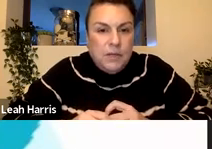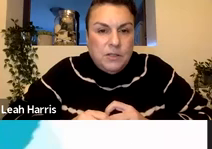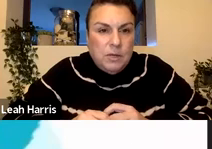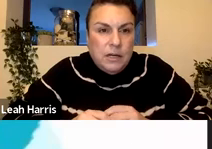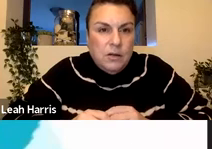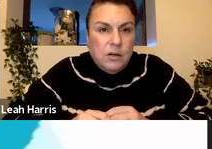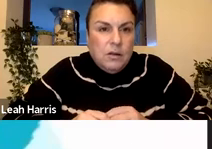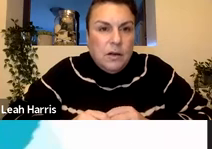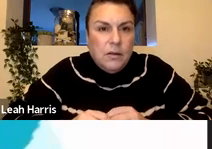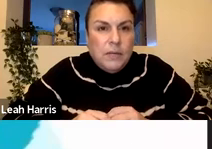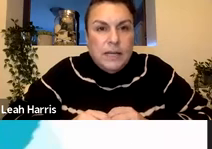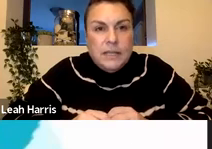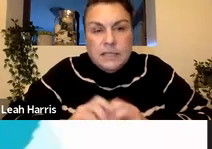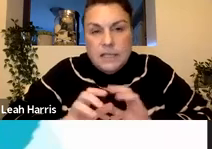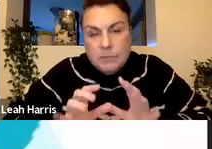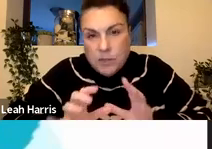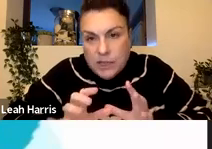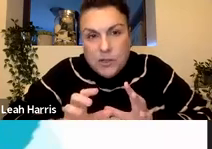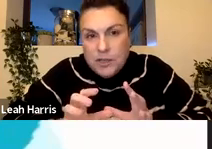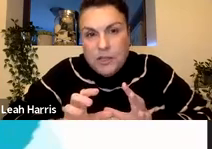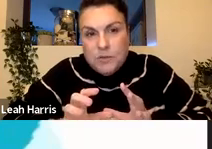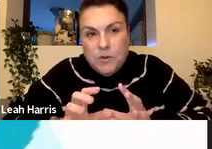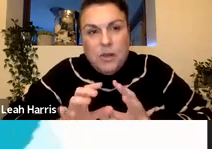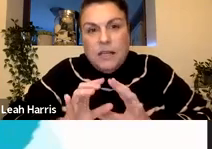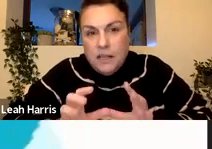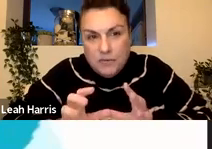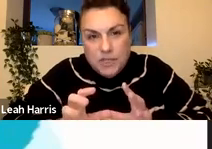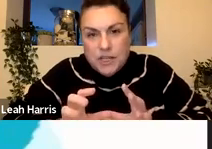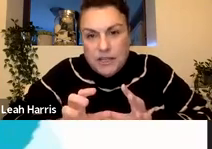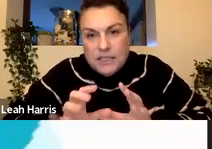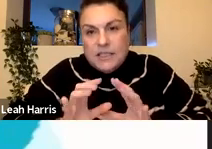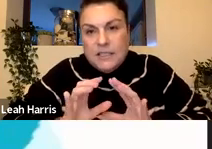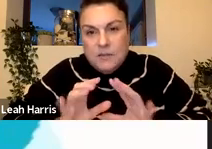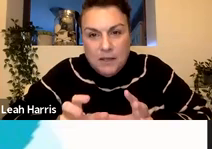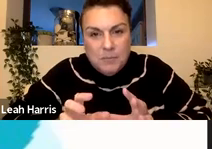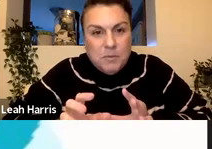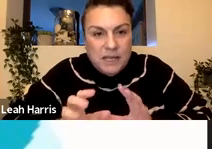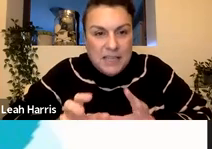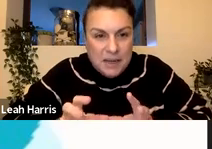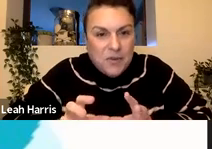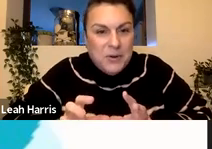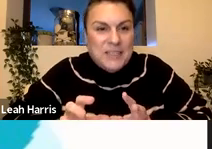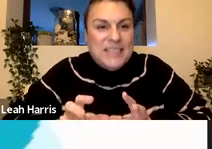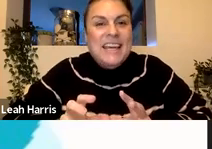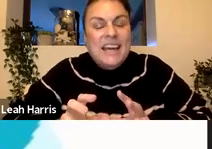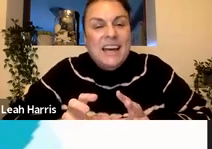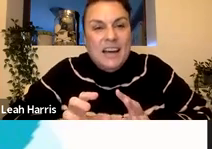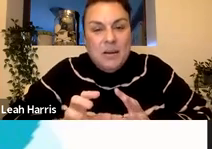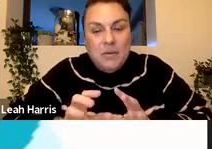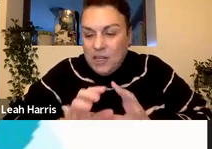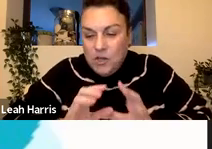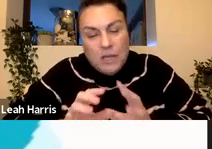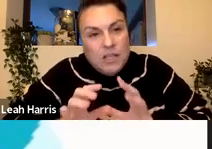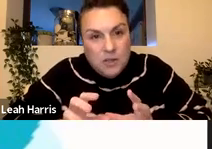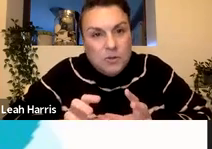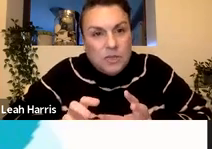happy to do that y'all um but yeah this is particularly useful i love sharing this this is developed by the same folks um